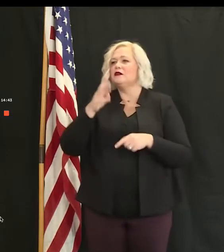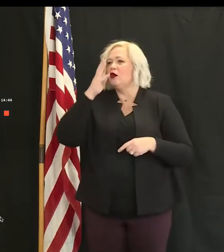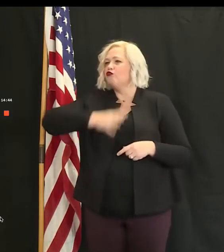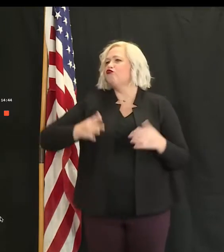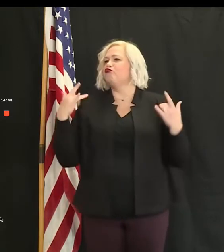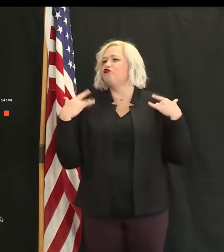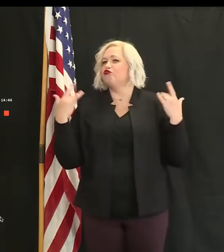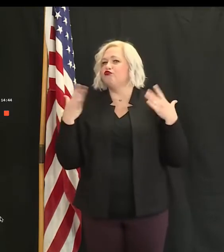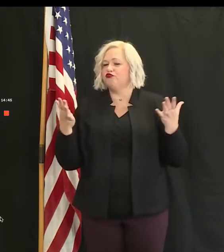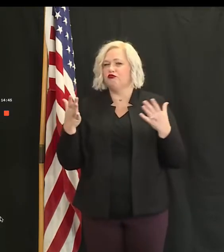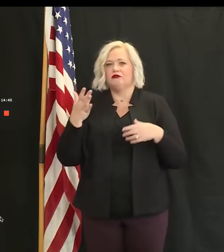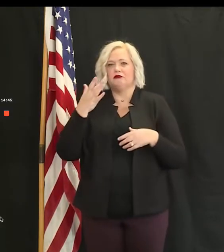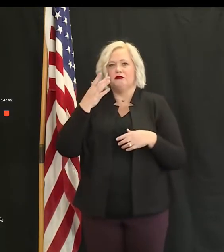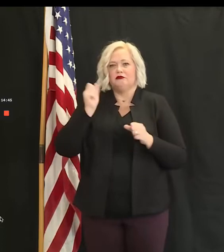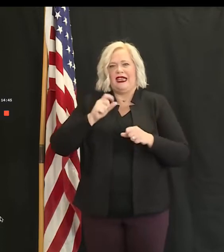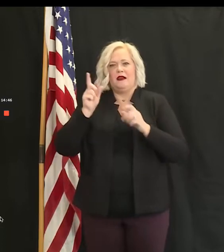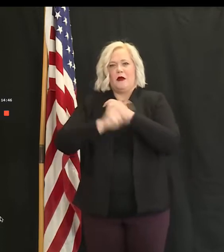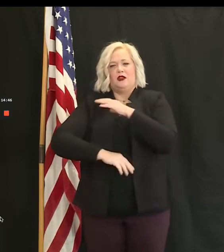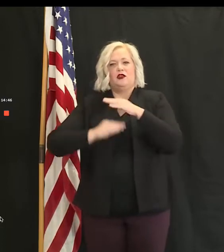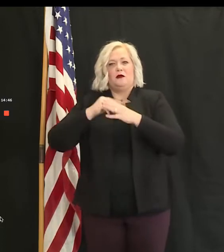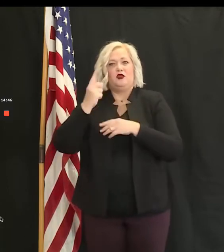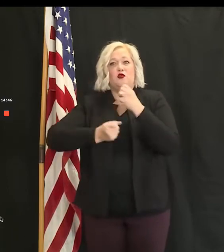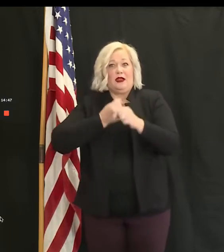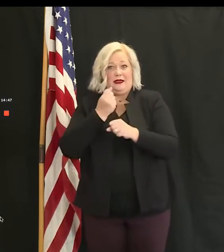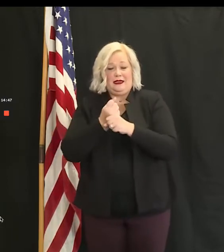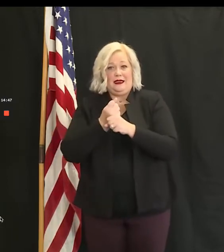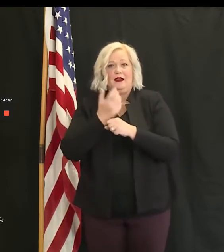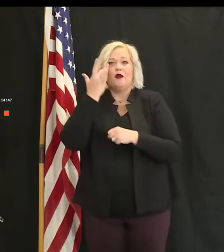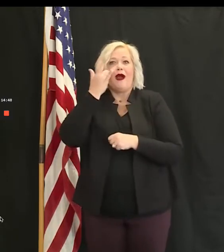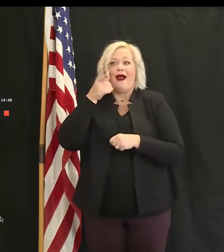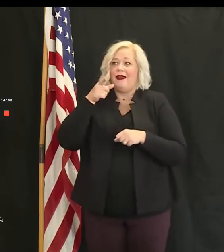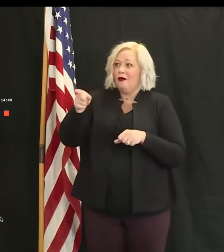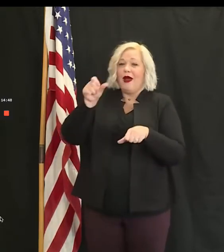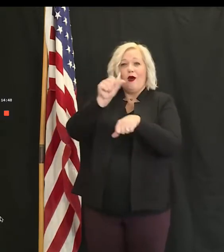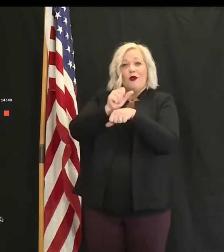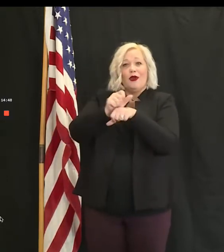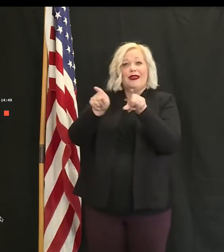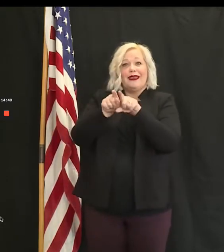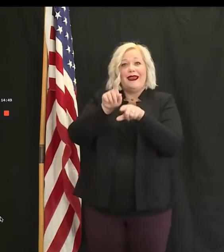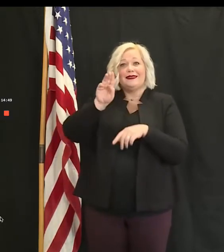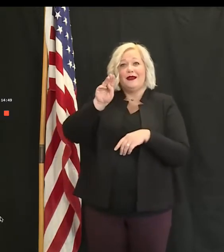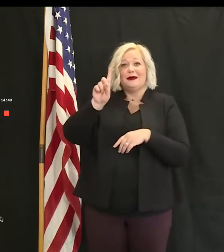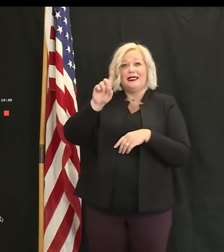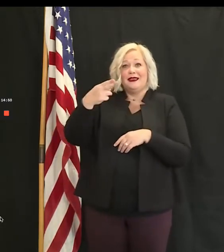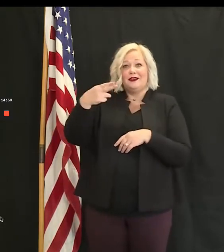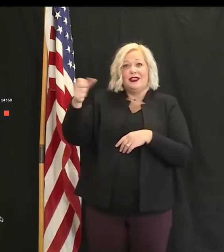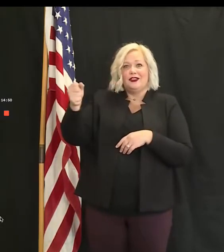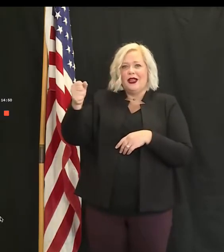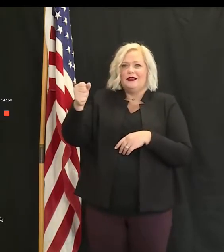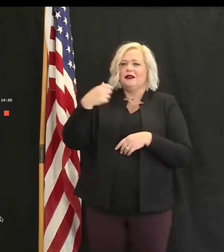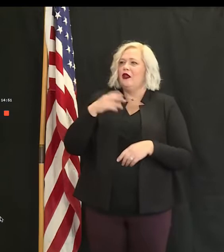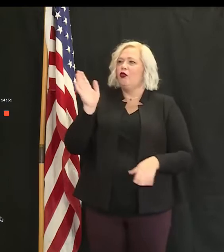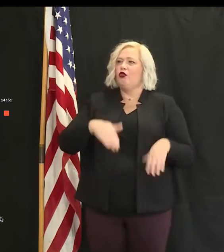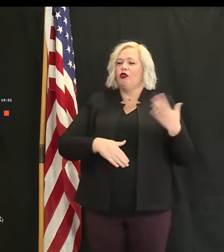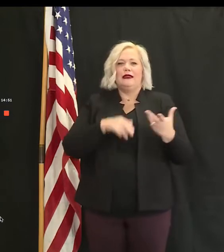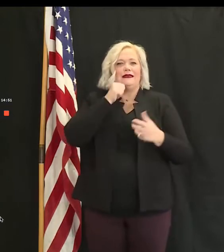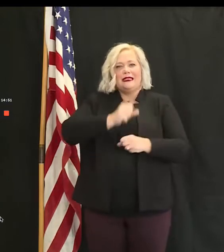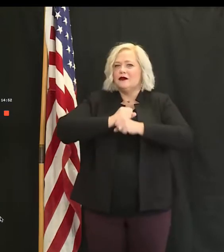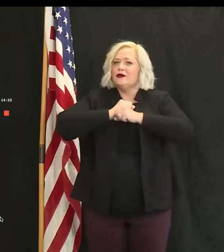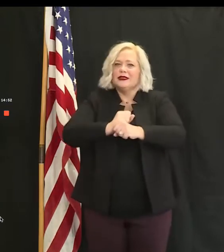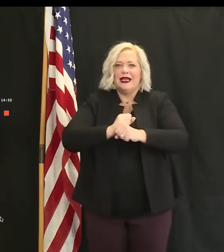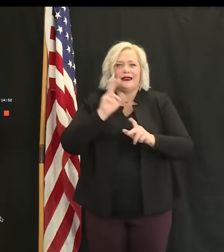his failures and grossly negligent performance of his legal duties while director of MDHHS to protect the health of the